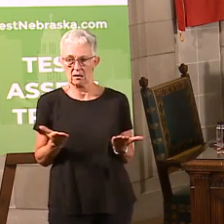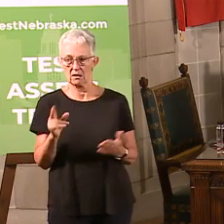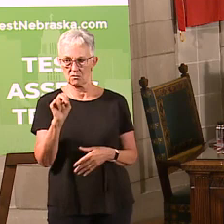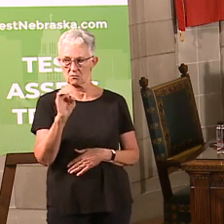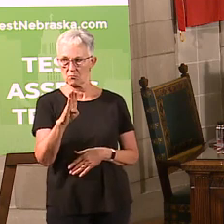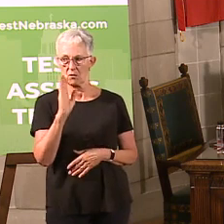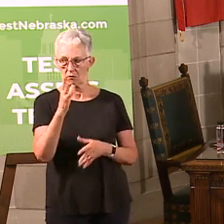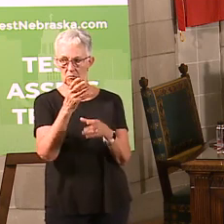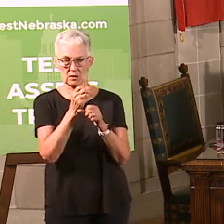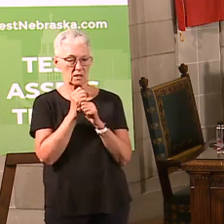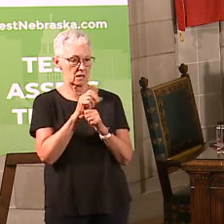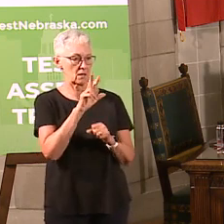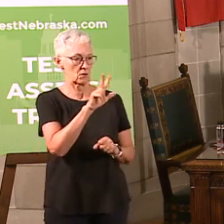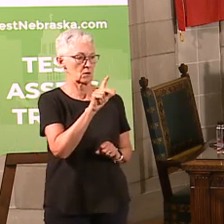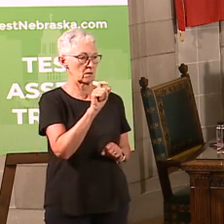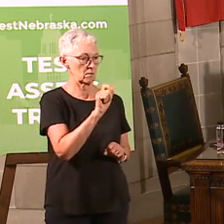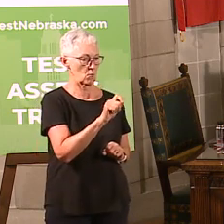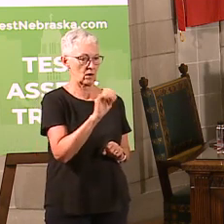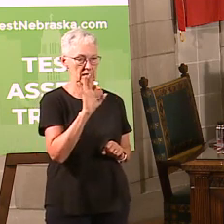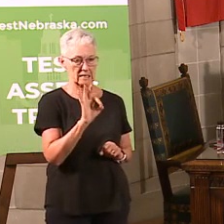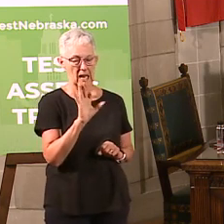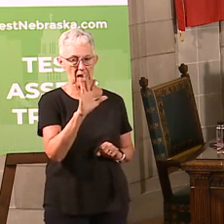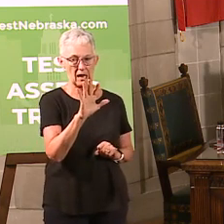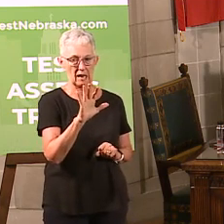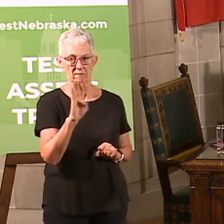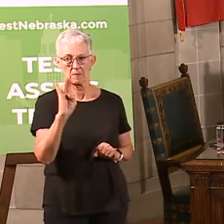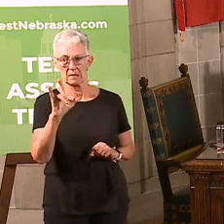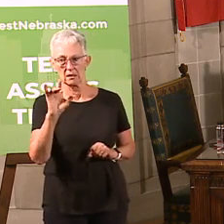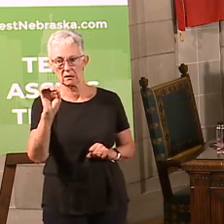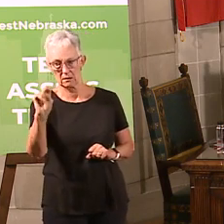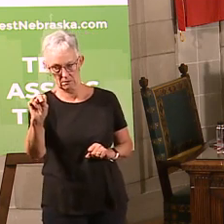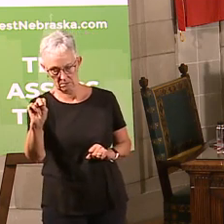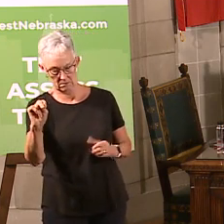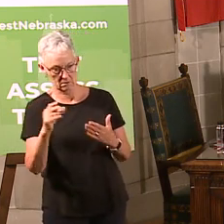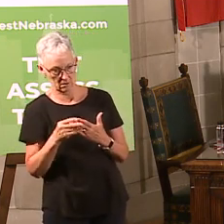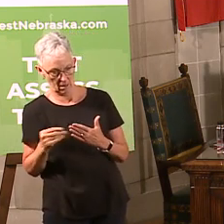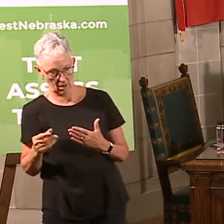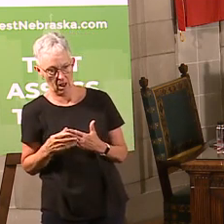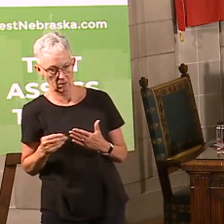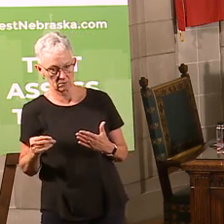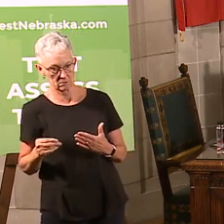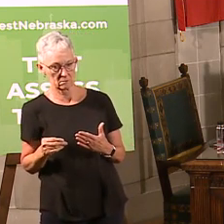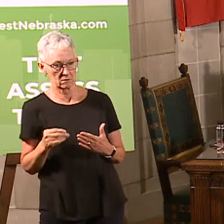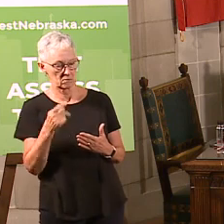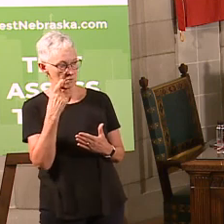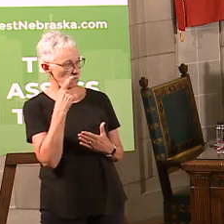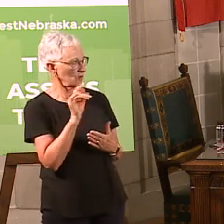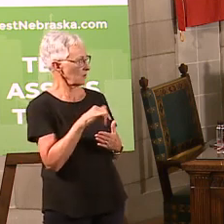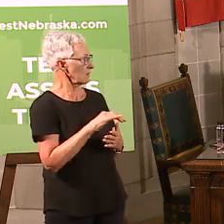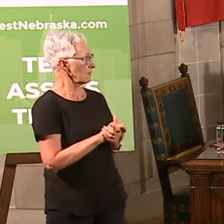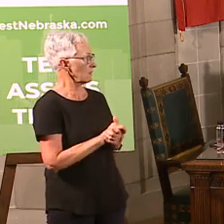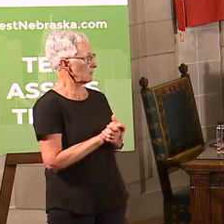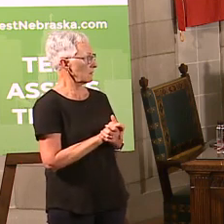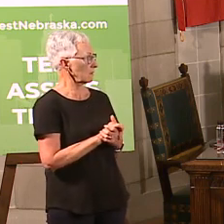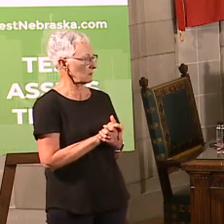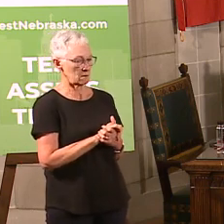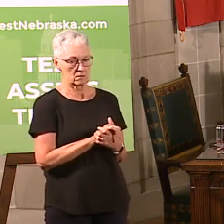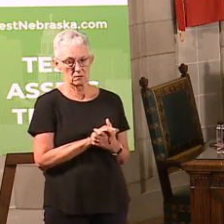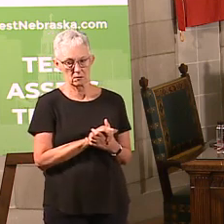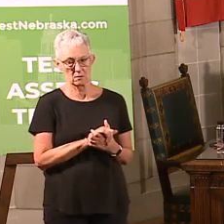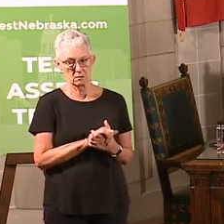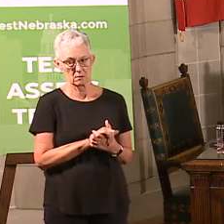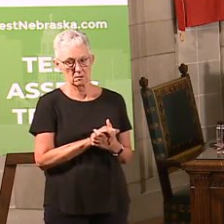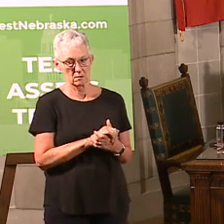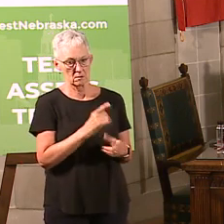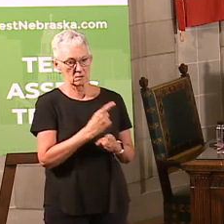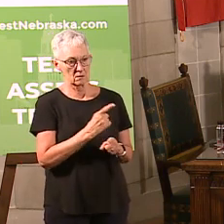$3.395 billion as part of that. Sorry, yeah, that's right. And